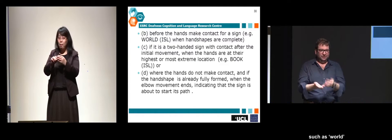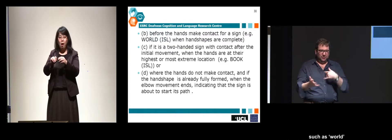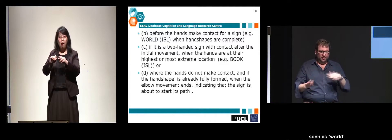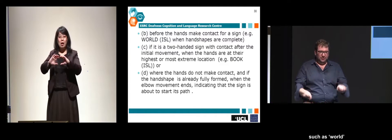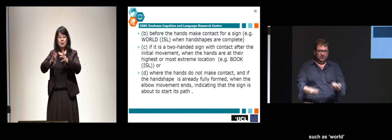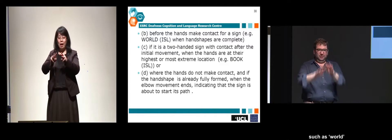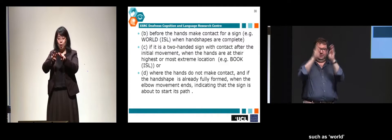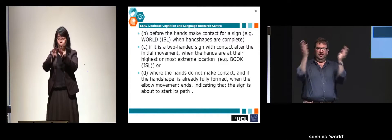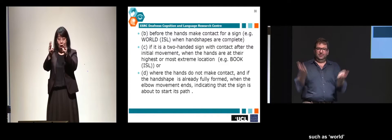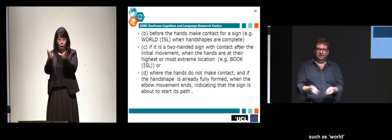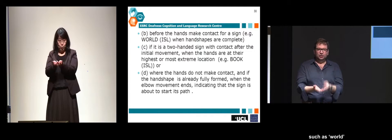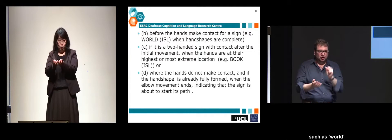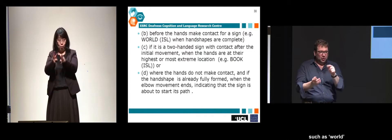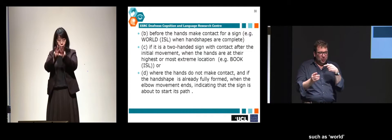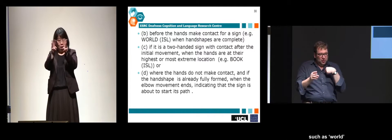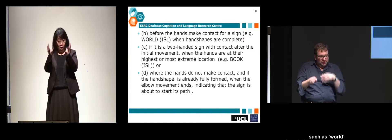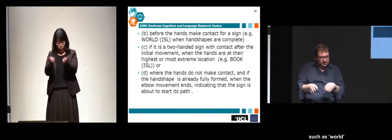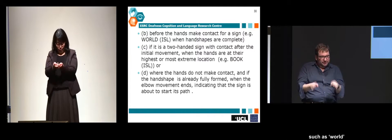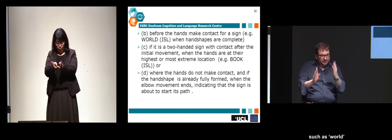as world,